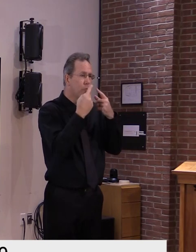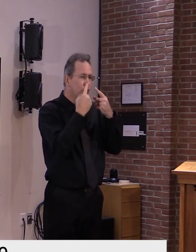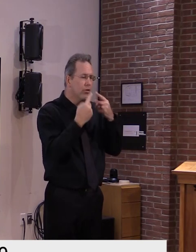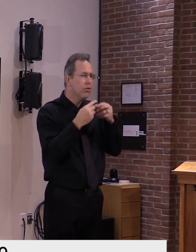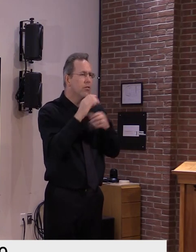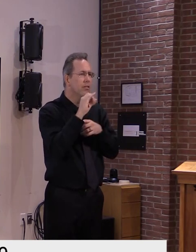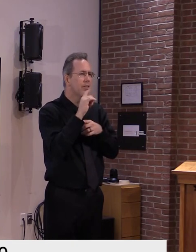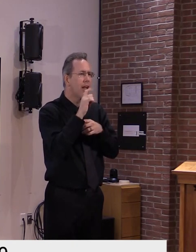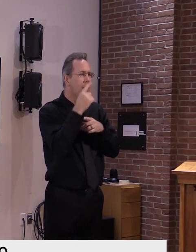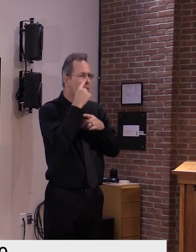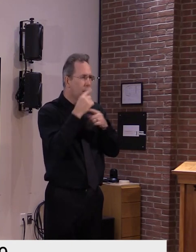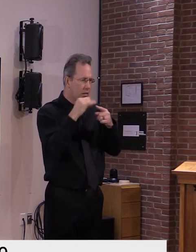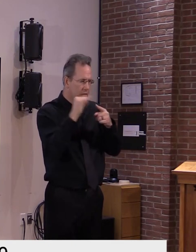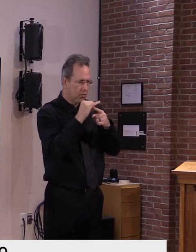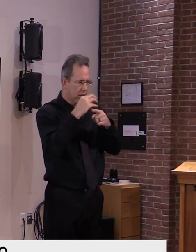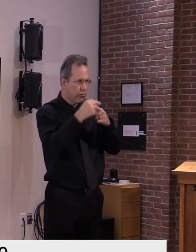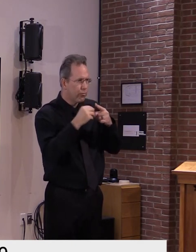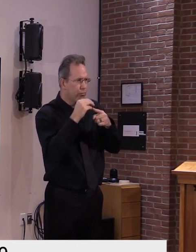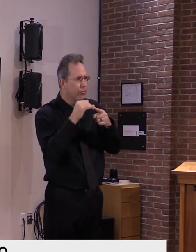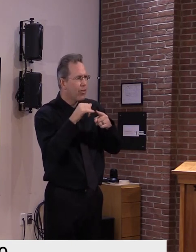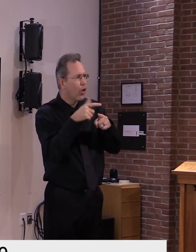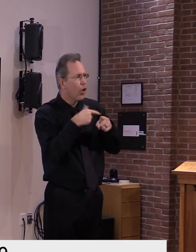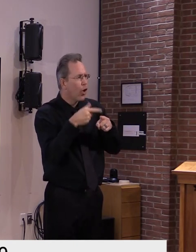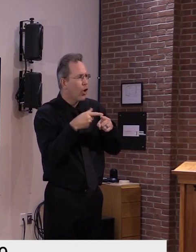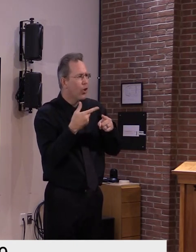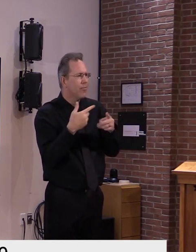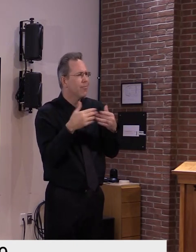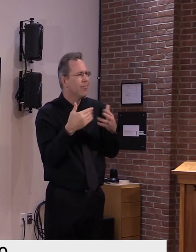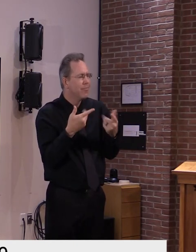been evolving rapidly that has not happened.